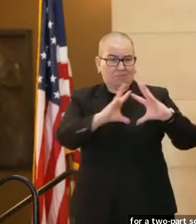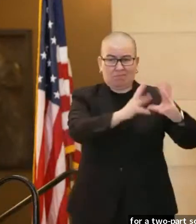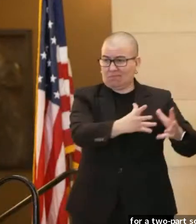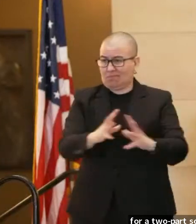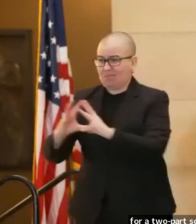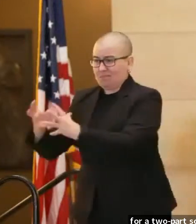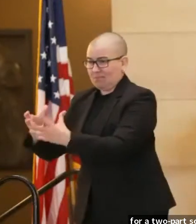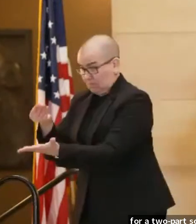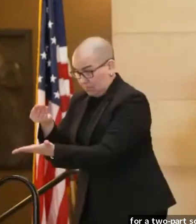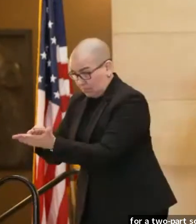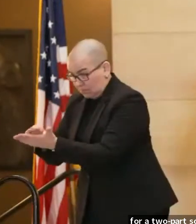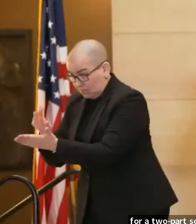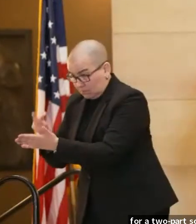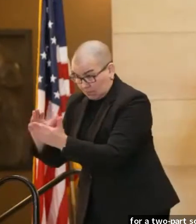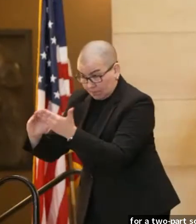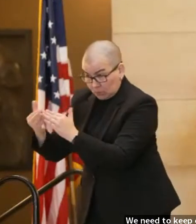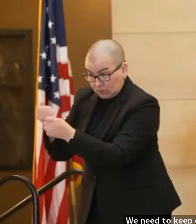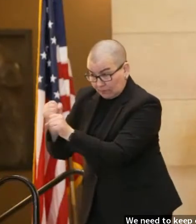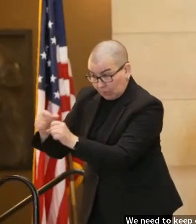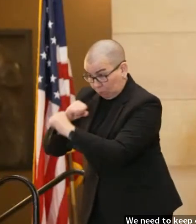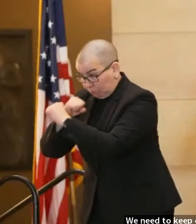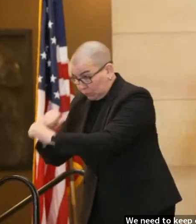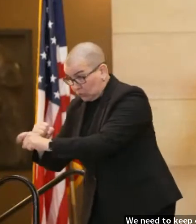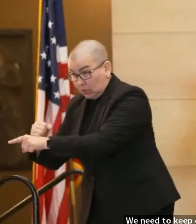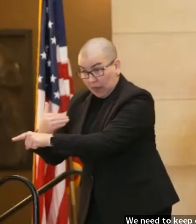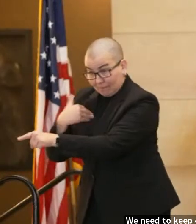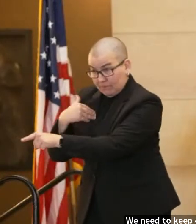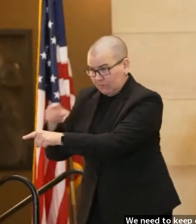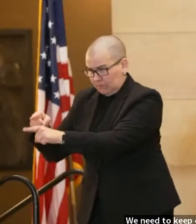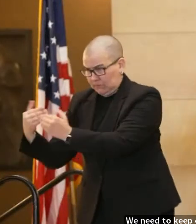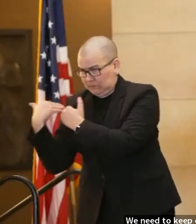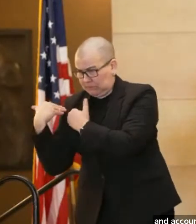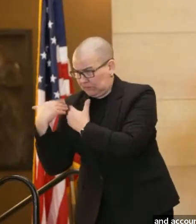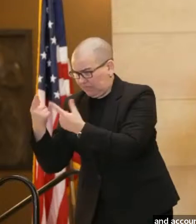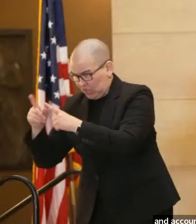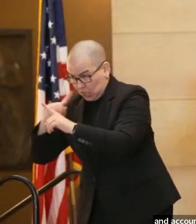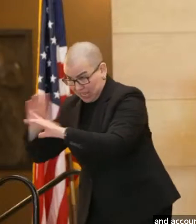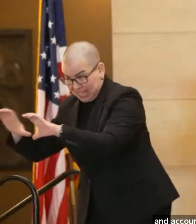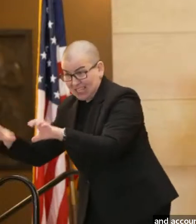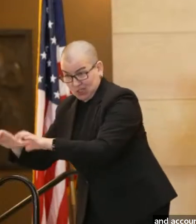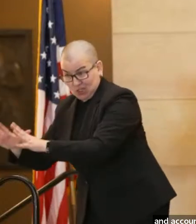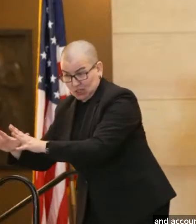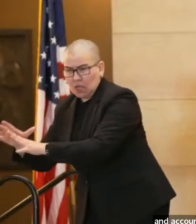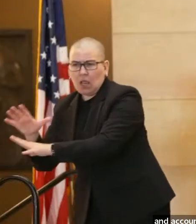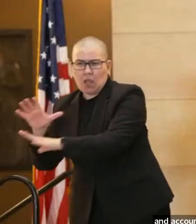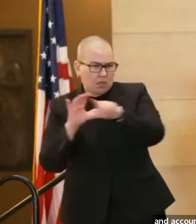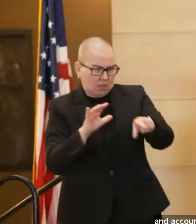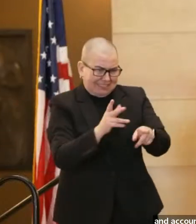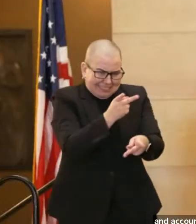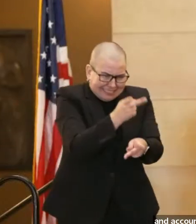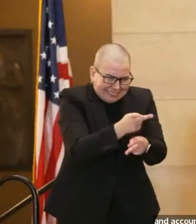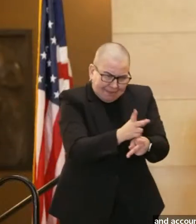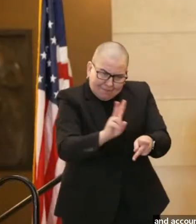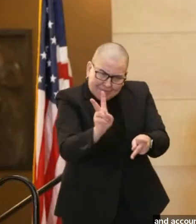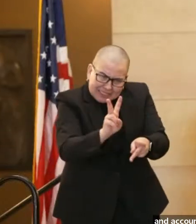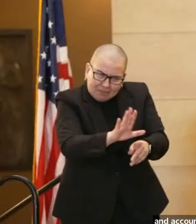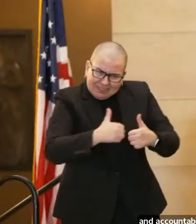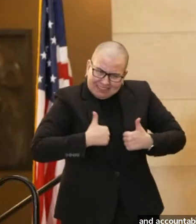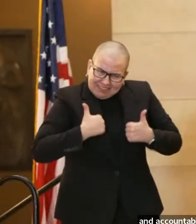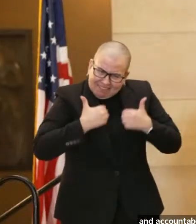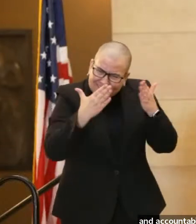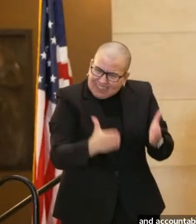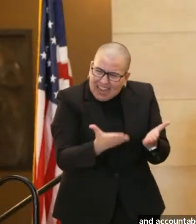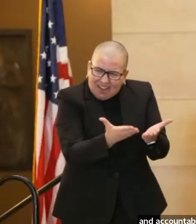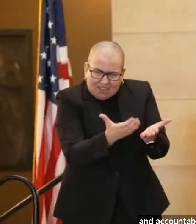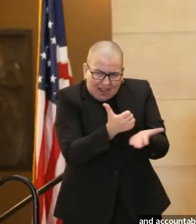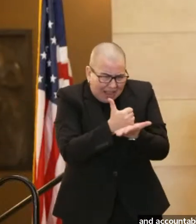communities safe through prevention and accountability, but we also have to take care of the victims who have survived, and they need our help putting the pieces back